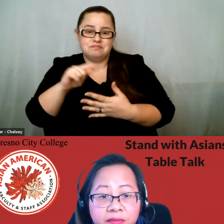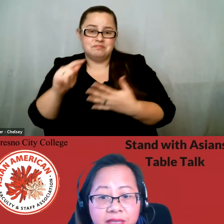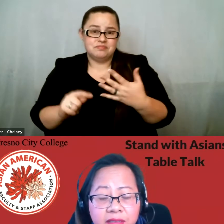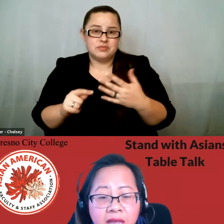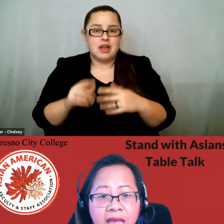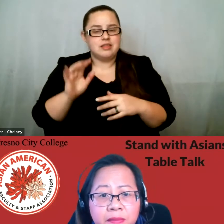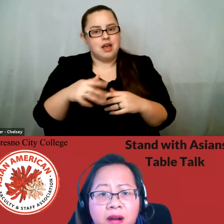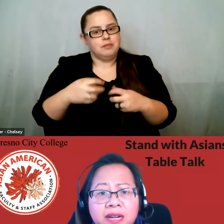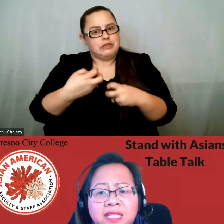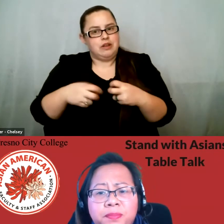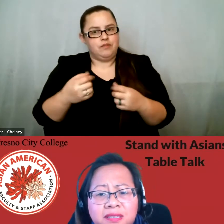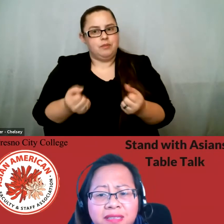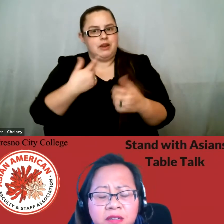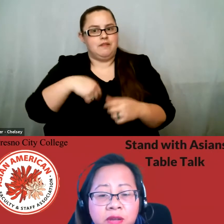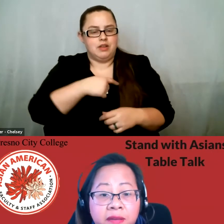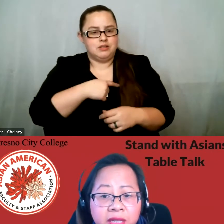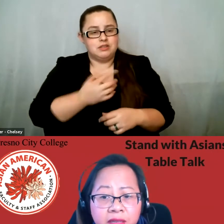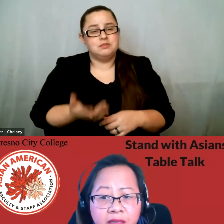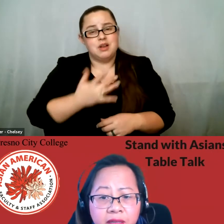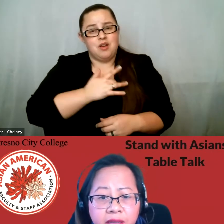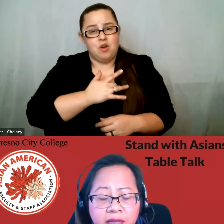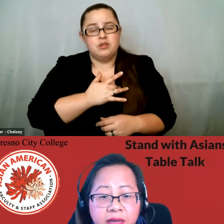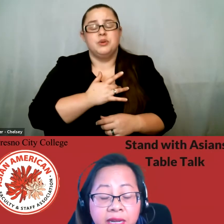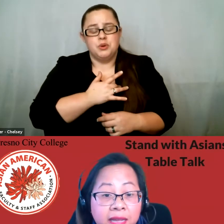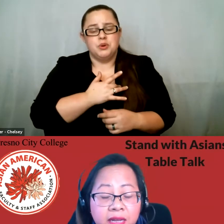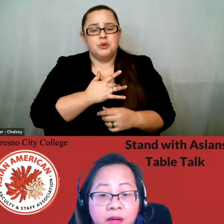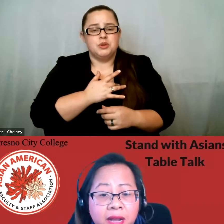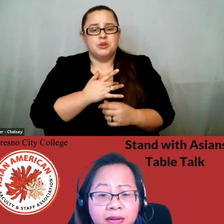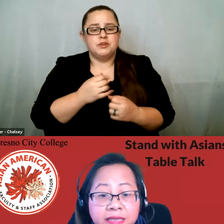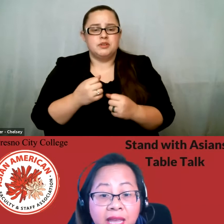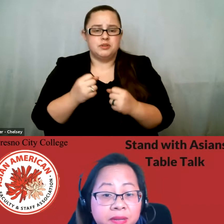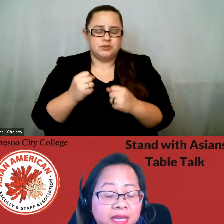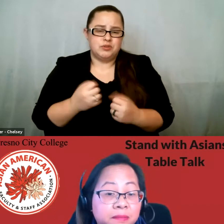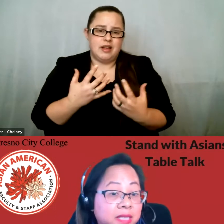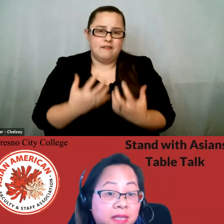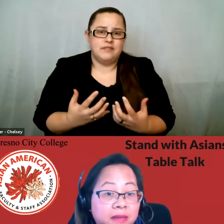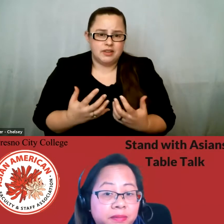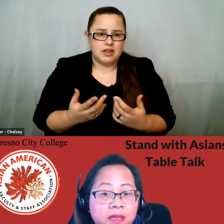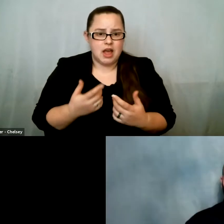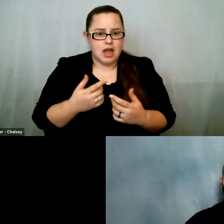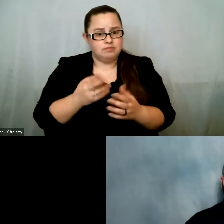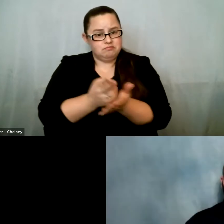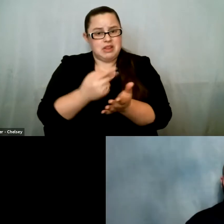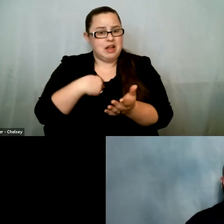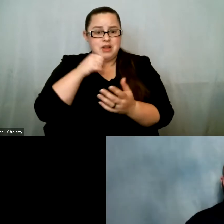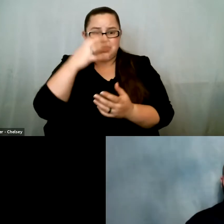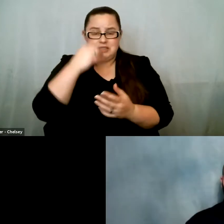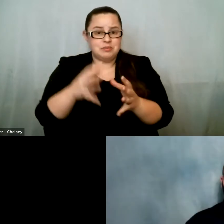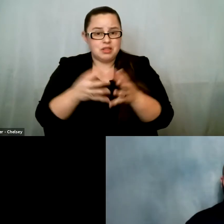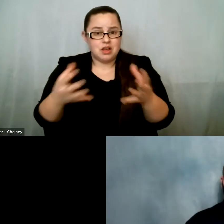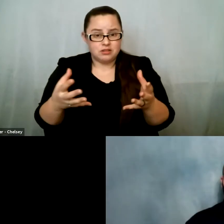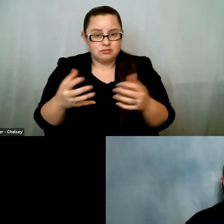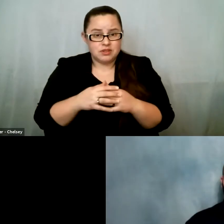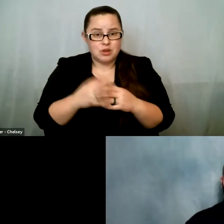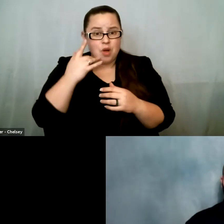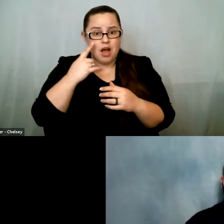for many of us. And my heart is especially, heavy. And I'll be honest, I haven't been getting much sleep. Because on top of all